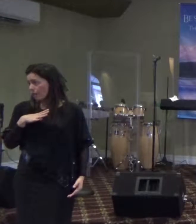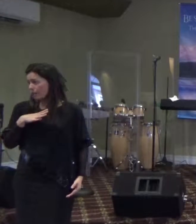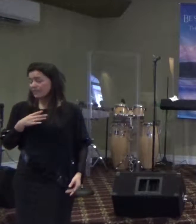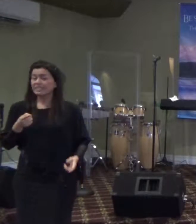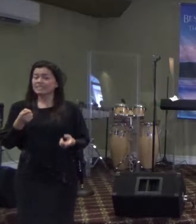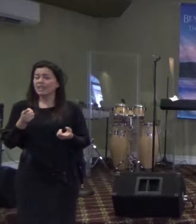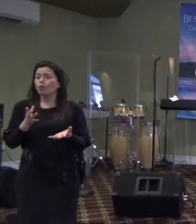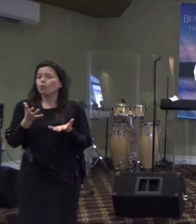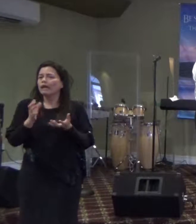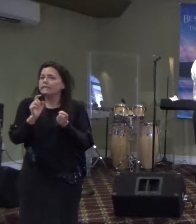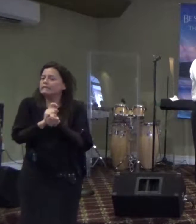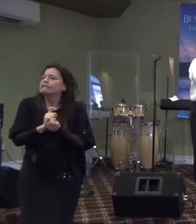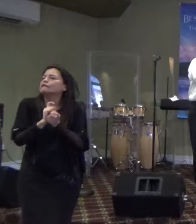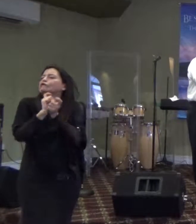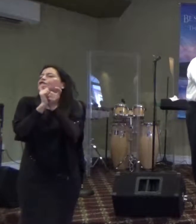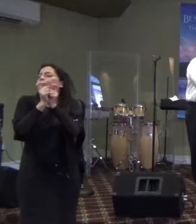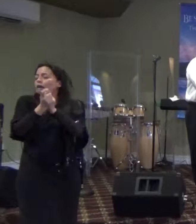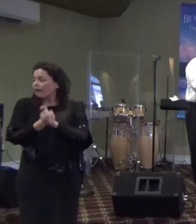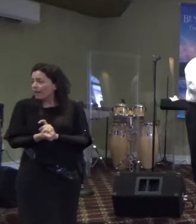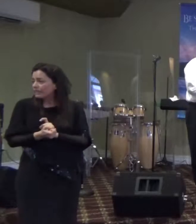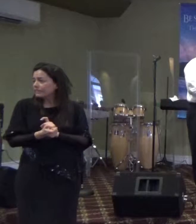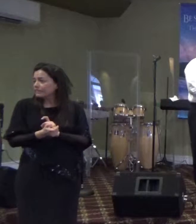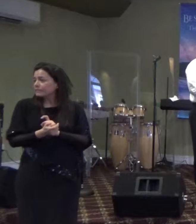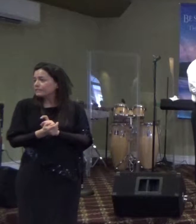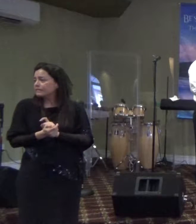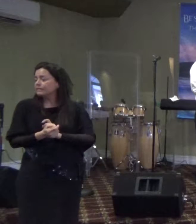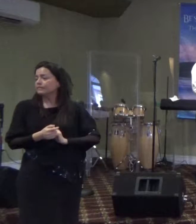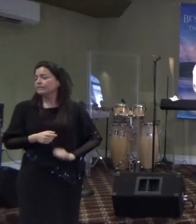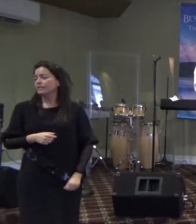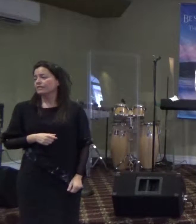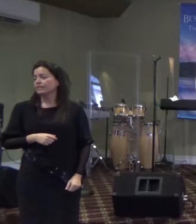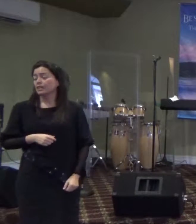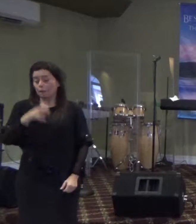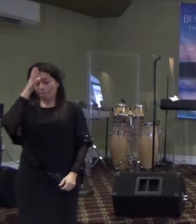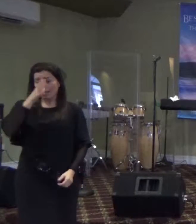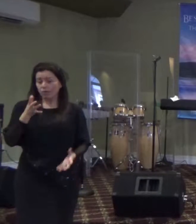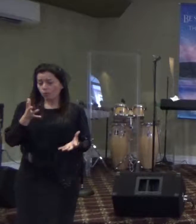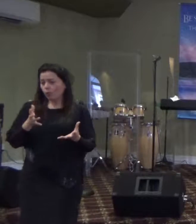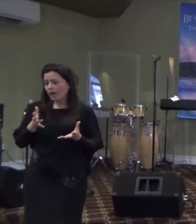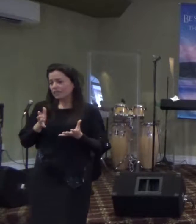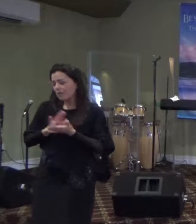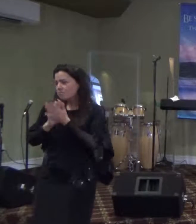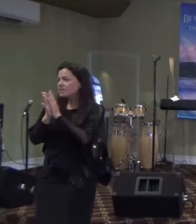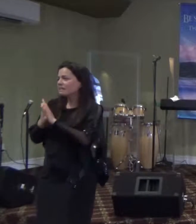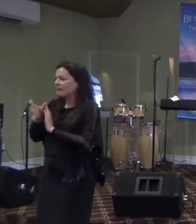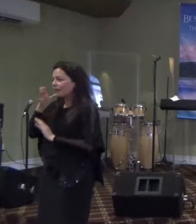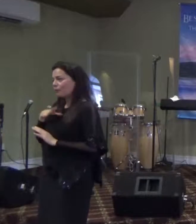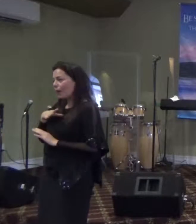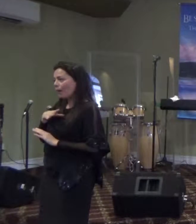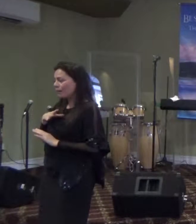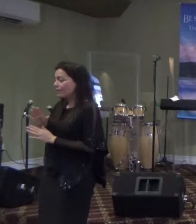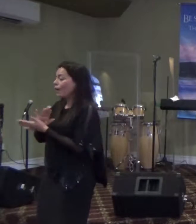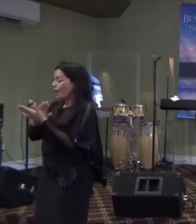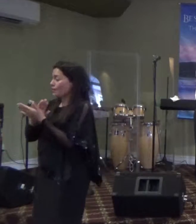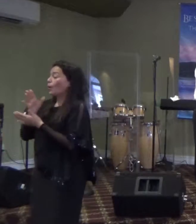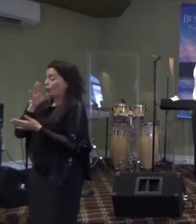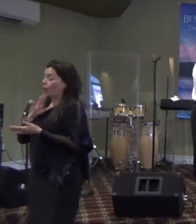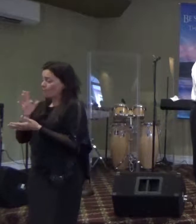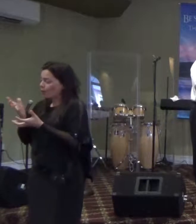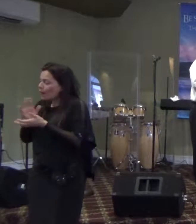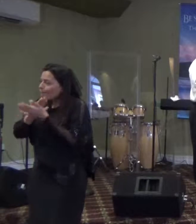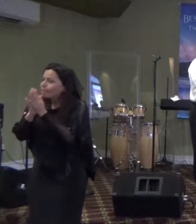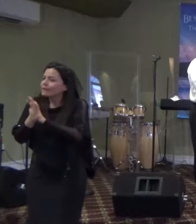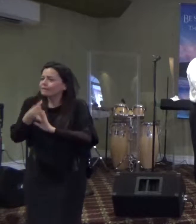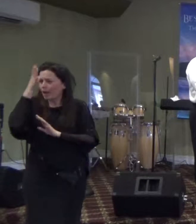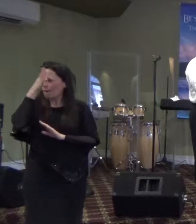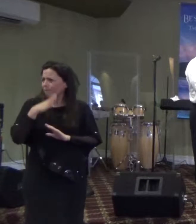cuadrúpedos y de reptiles. of beasts, of reptiles. Por lo cual también Dios los entregó a la inmundicia, So then God gave